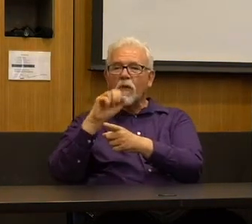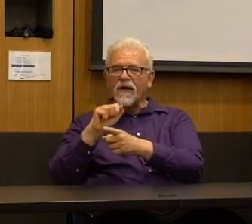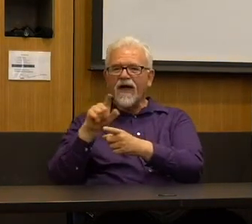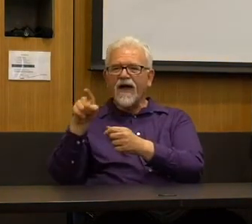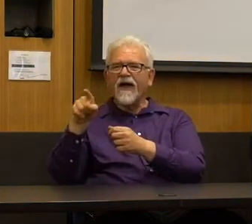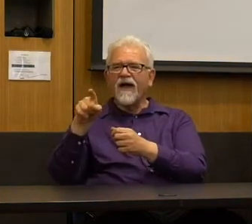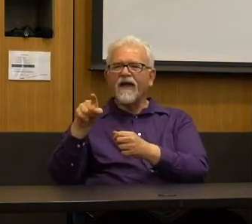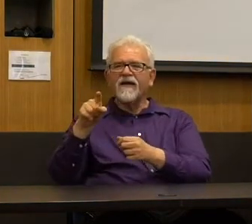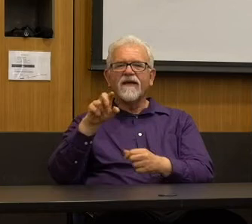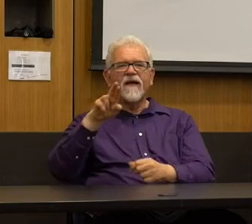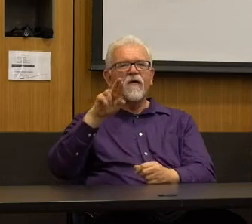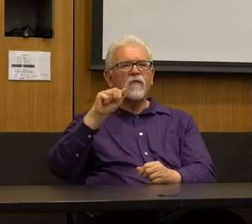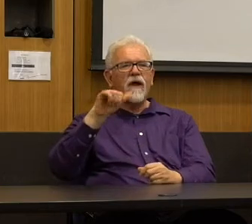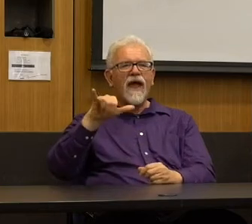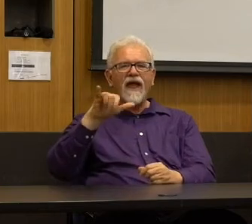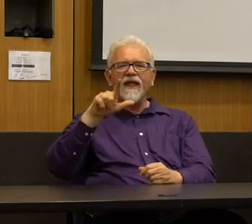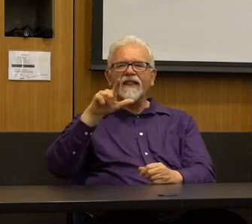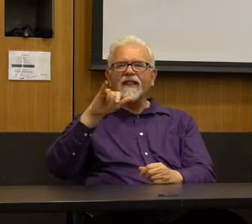Yeah. Really, it's